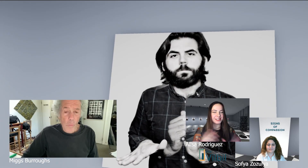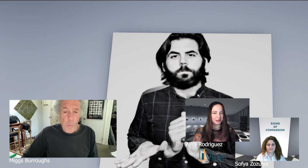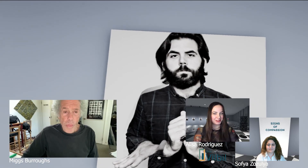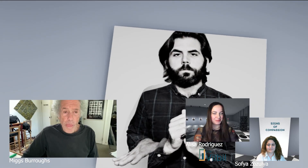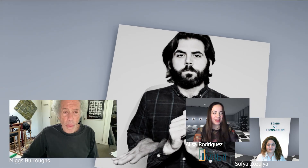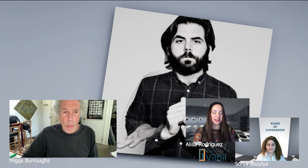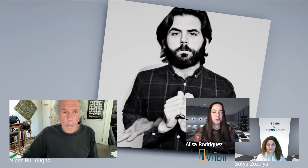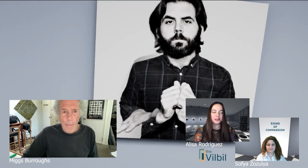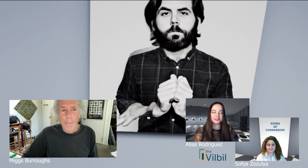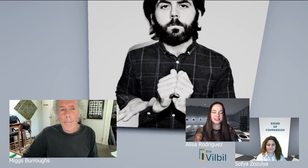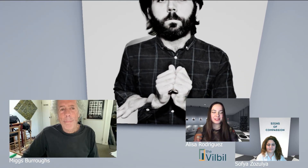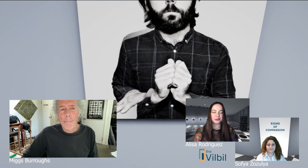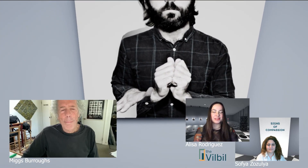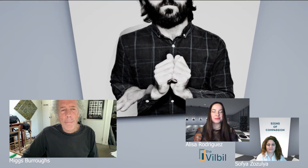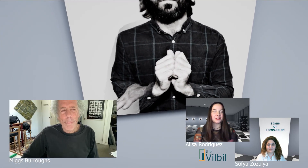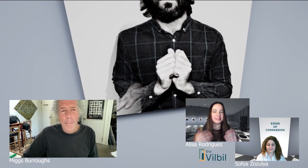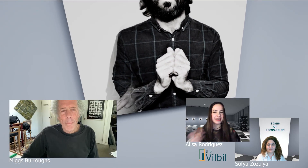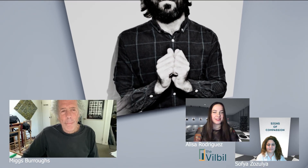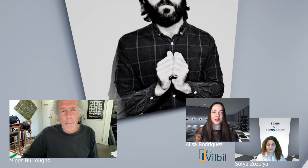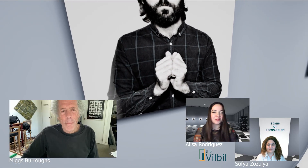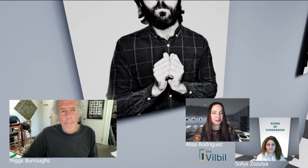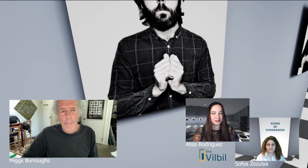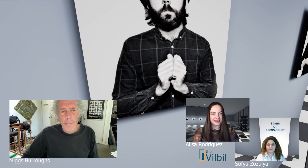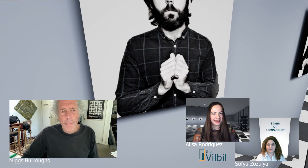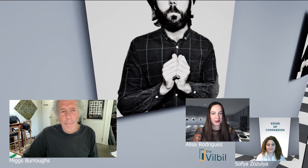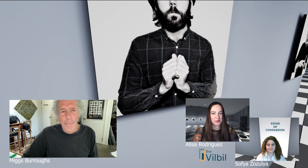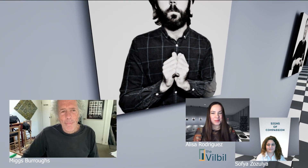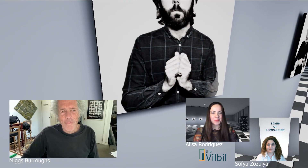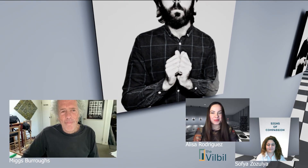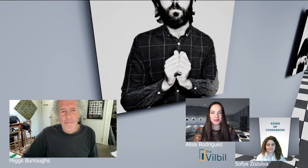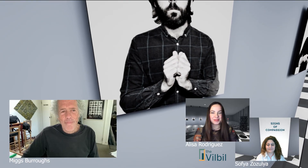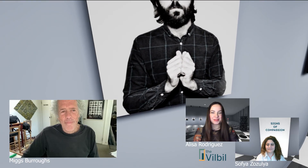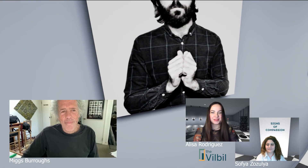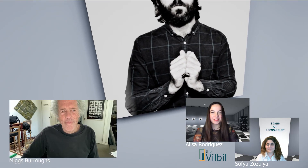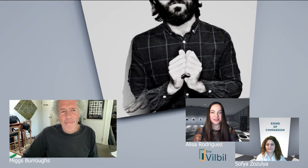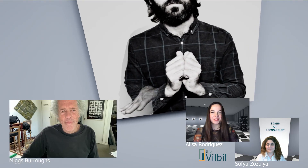exhibit? What does your typical day in life looks like?